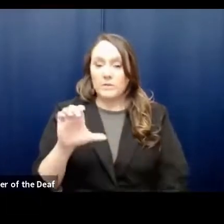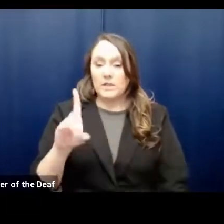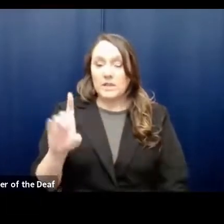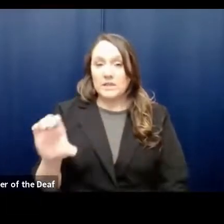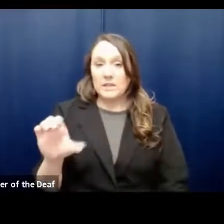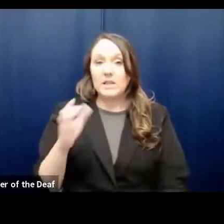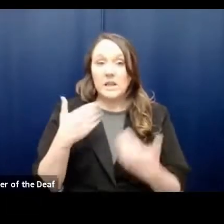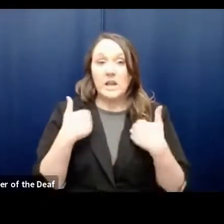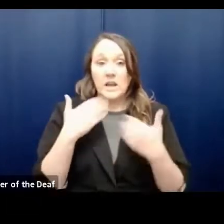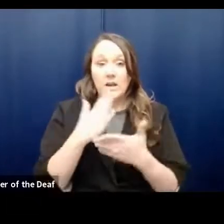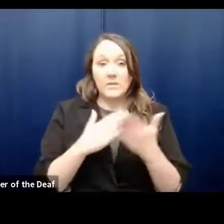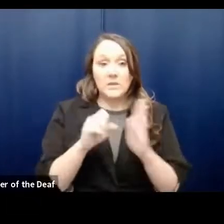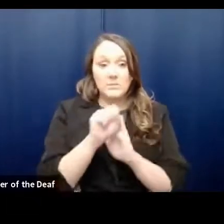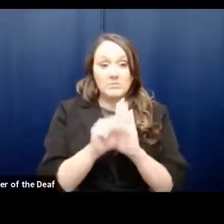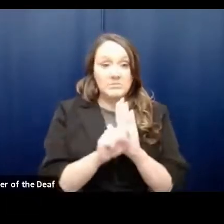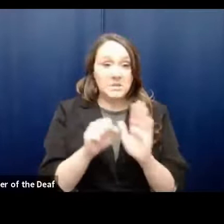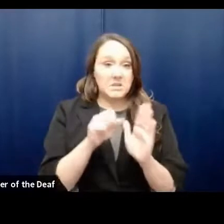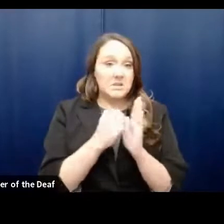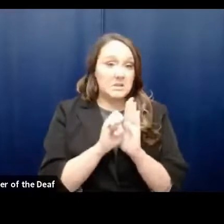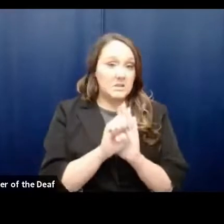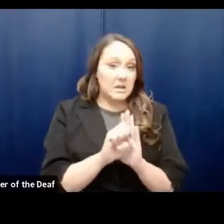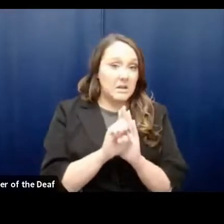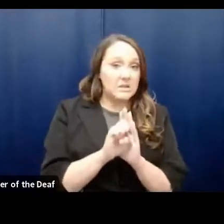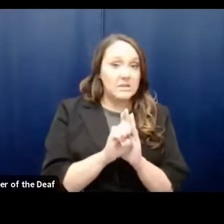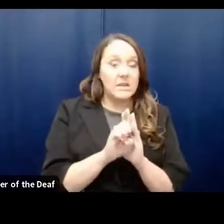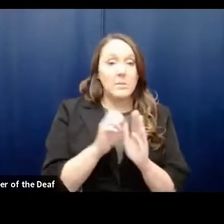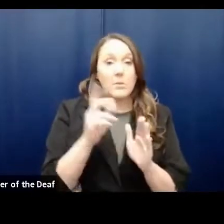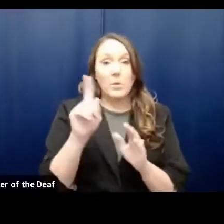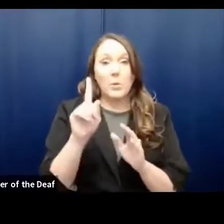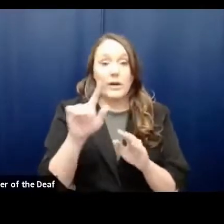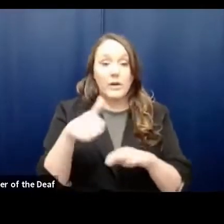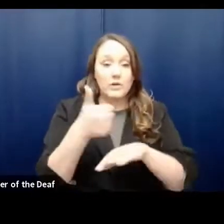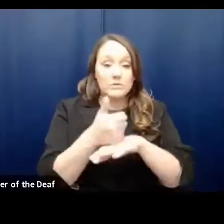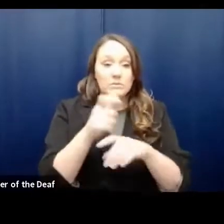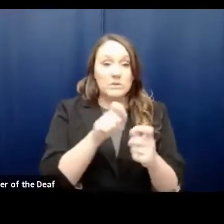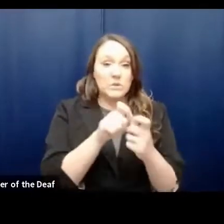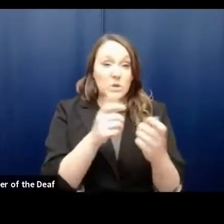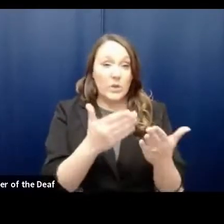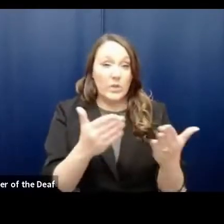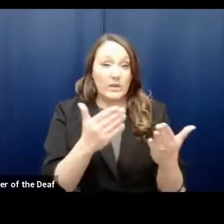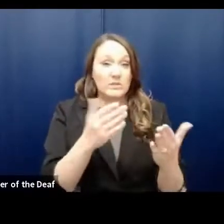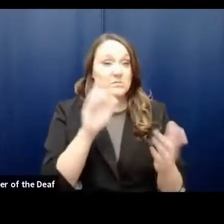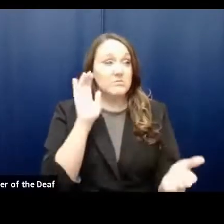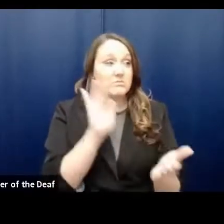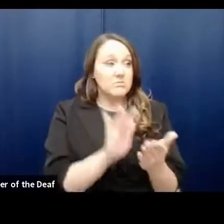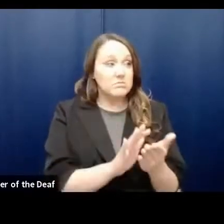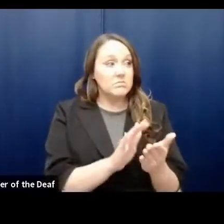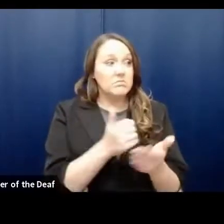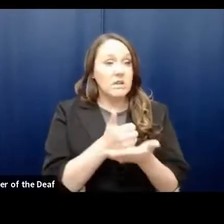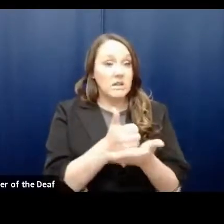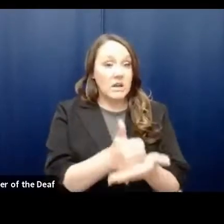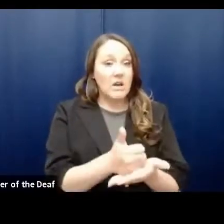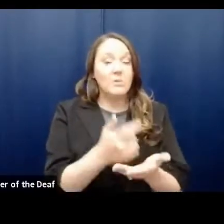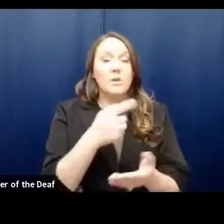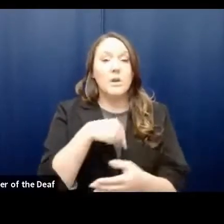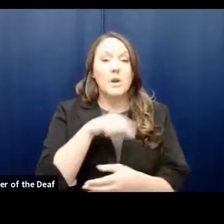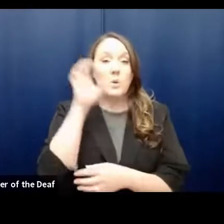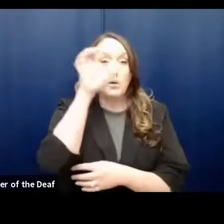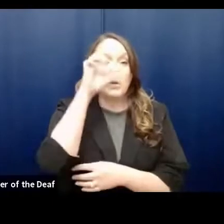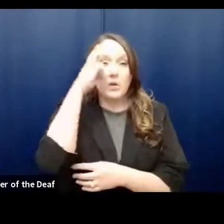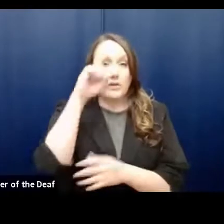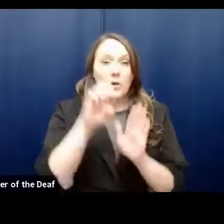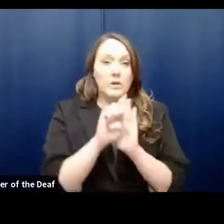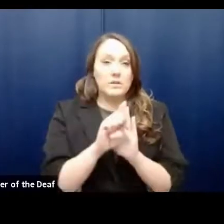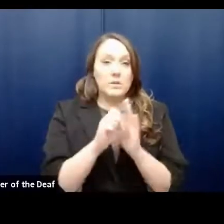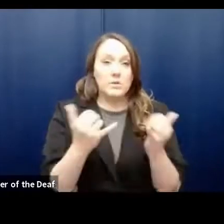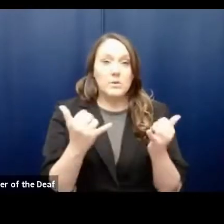some state examples where putting things in place did make a difference. So we're looking for those examples right now so that we can share them with the